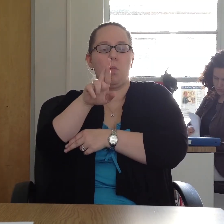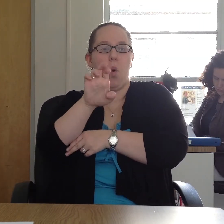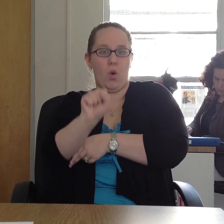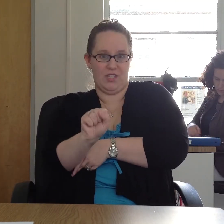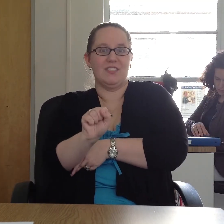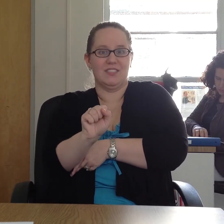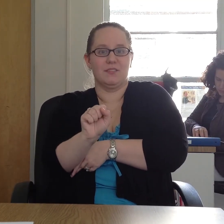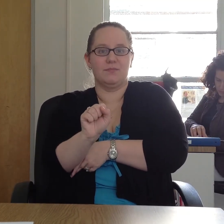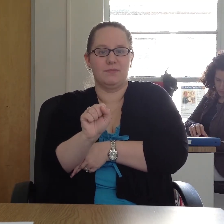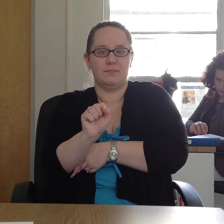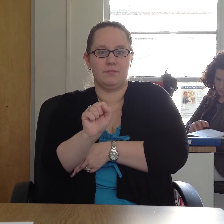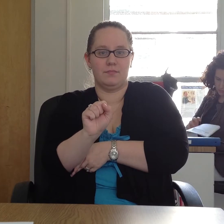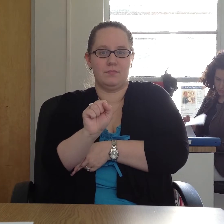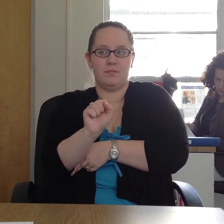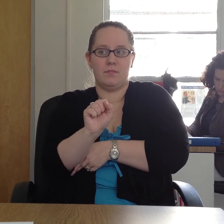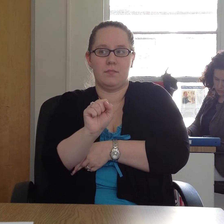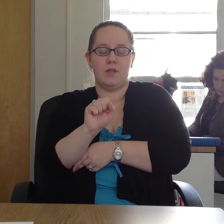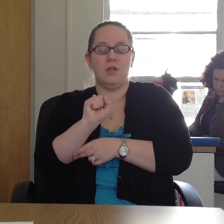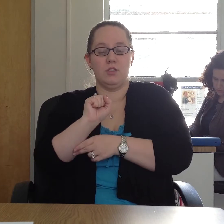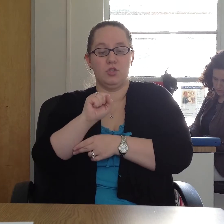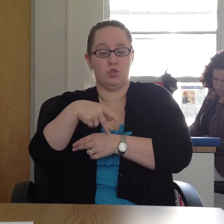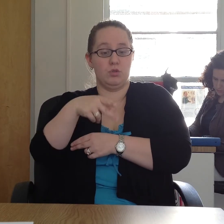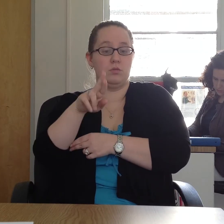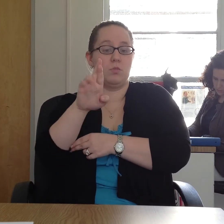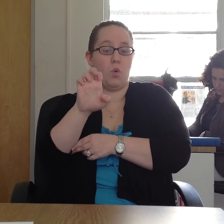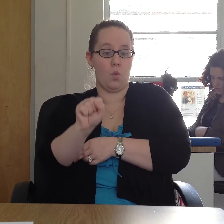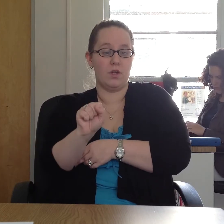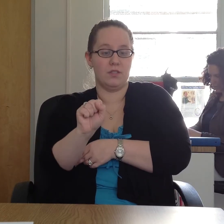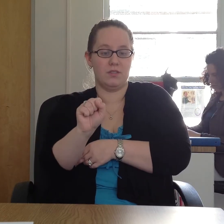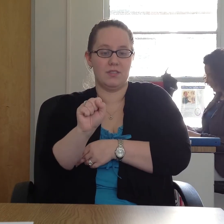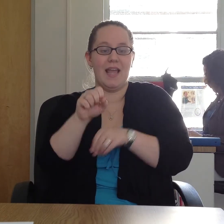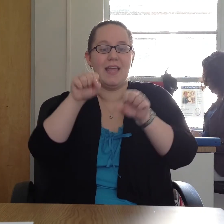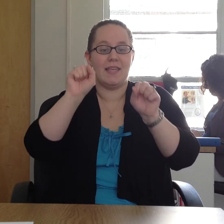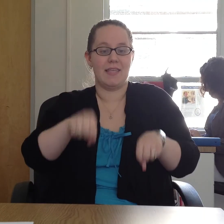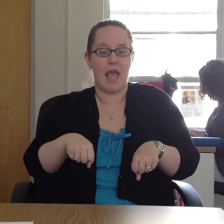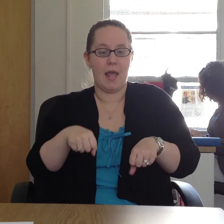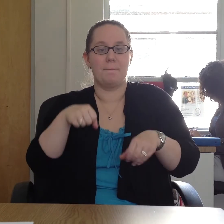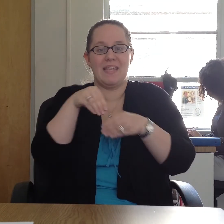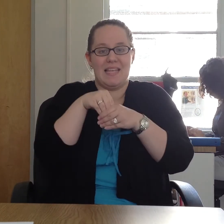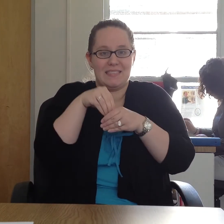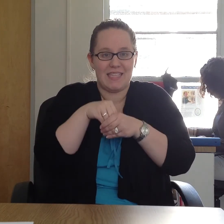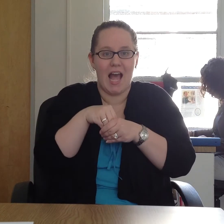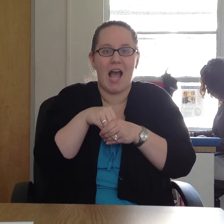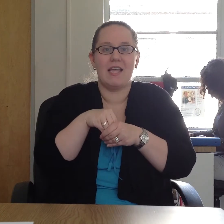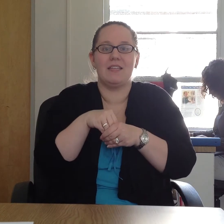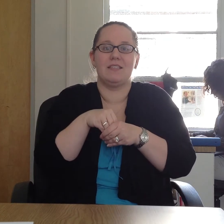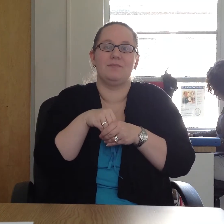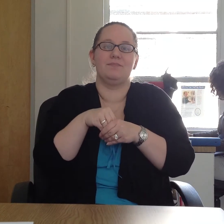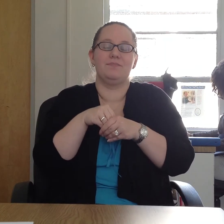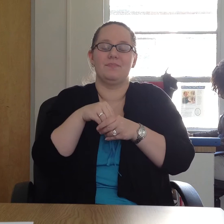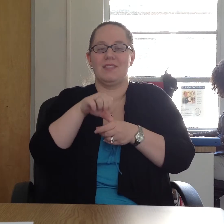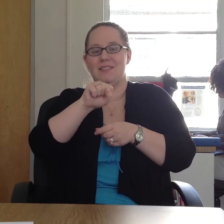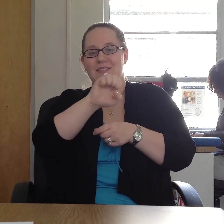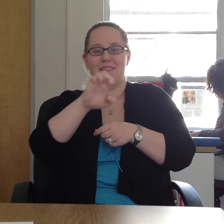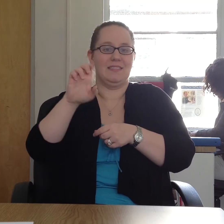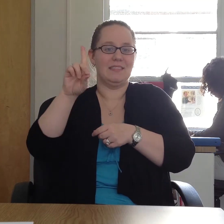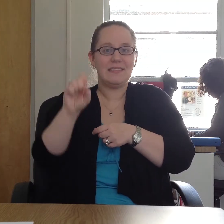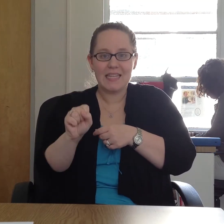Bacterial spores can be likened to the seeds of a plant that are also resistant to adverse conditions and